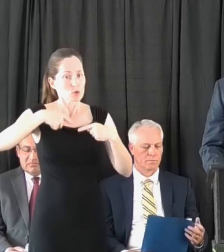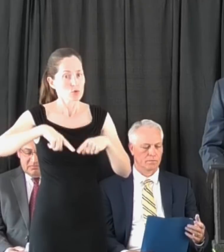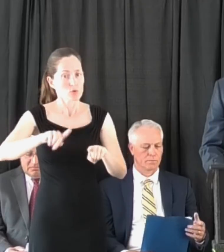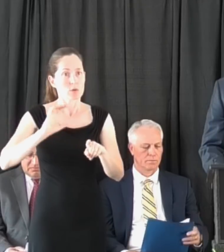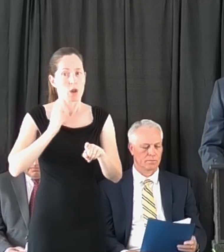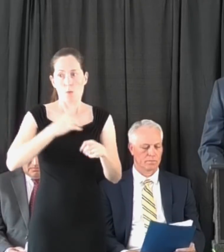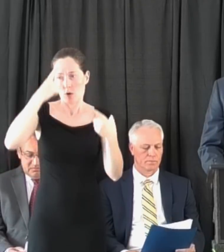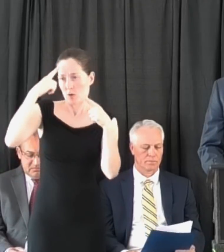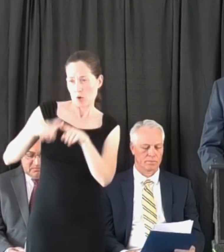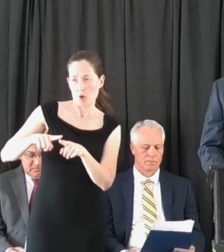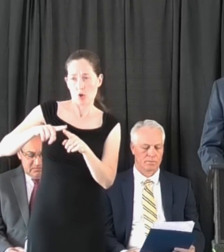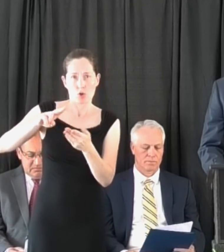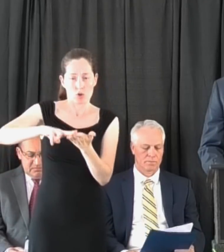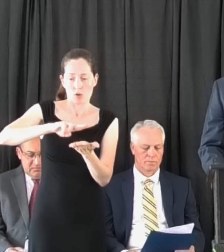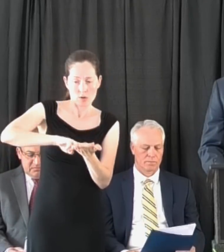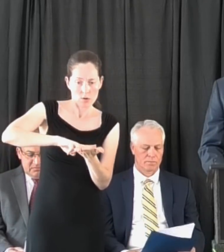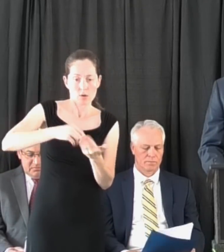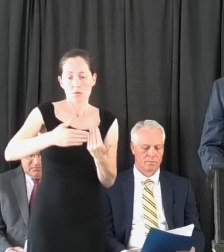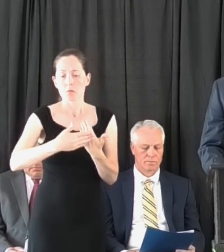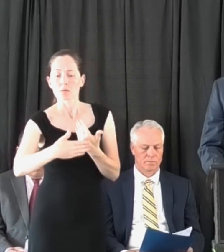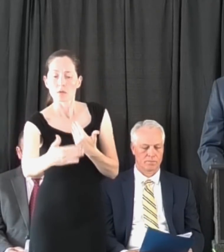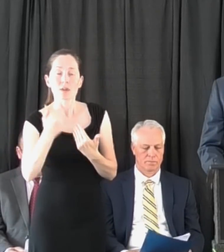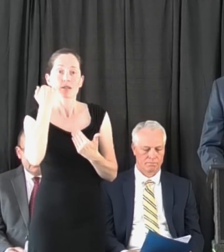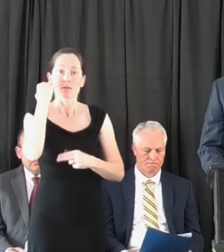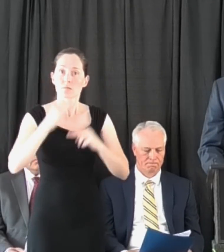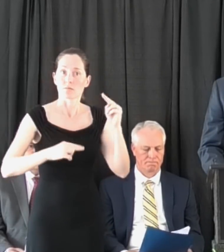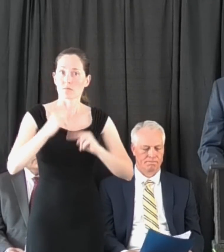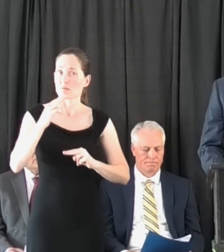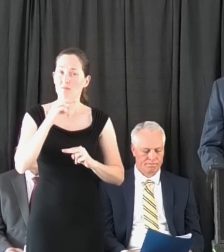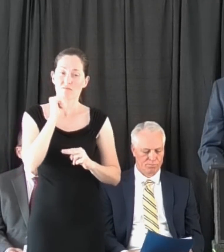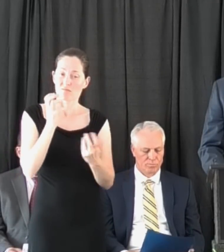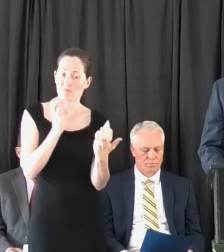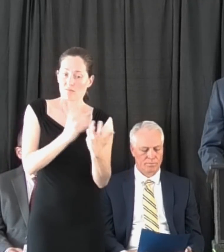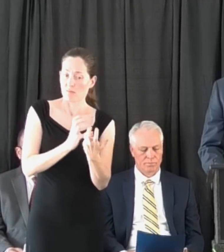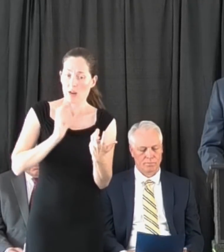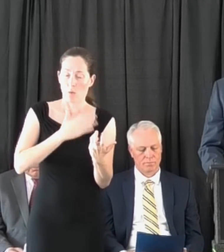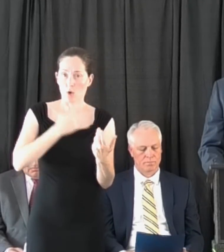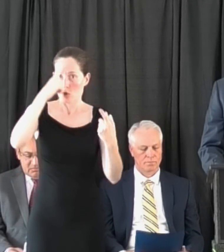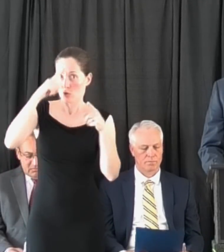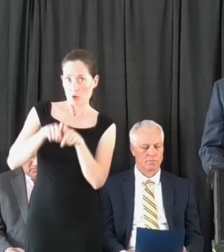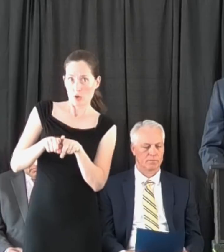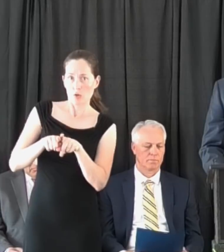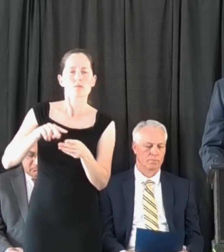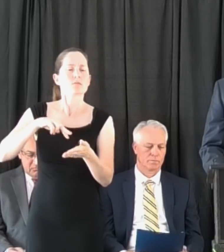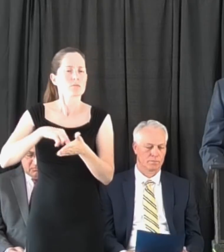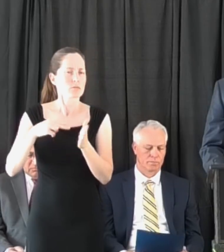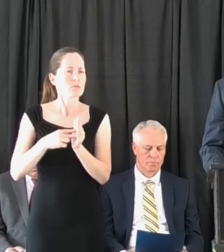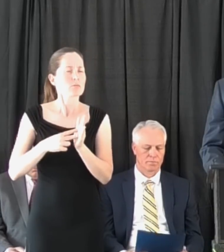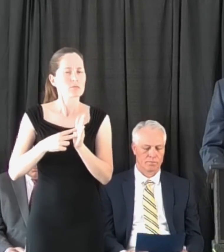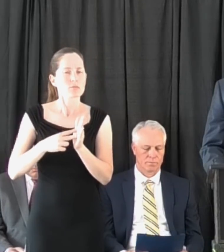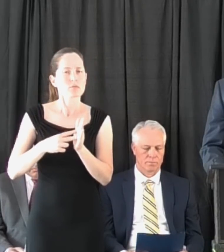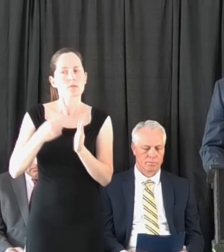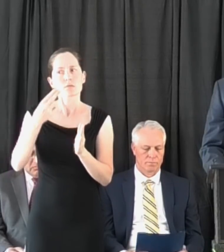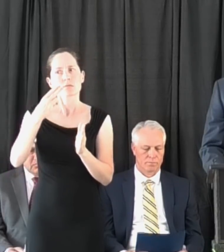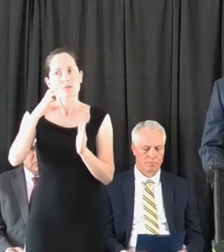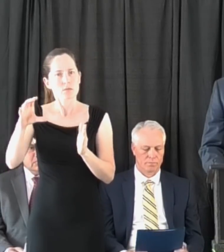the facility is not performing as specified in the project agreement, there is a reduction in the amount the county pays for the facility that